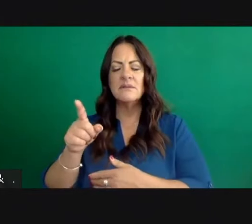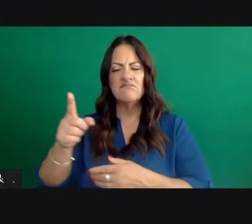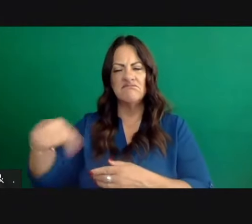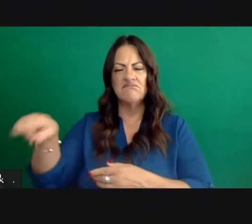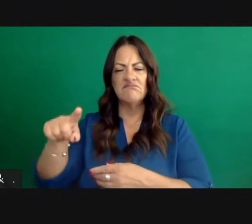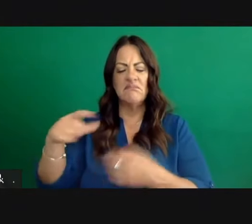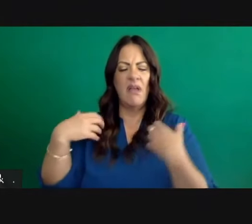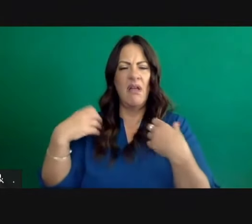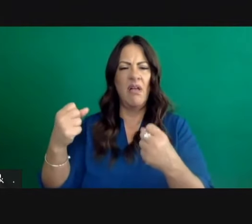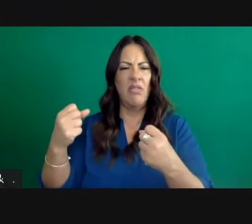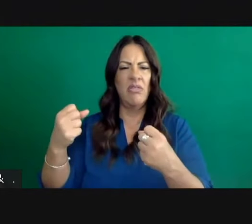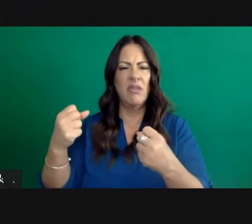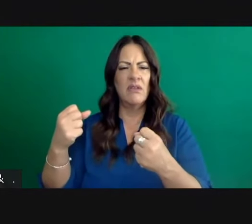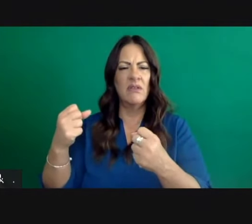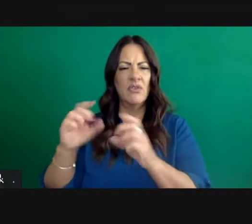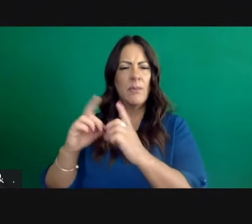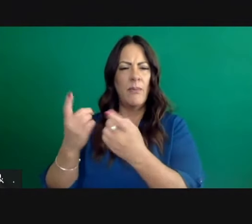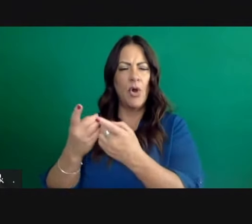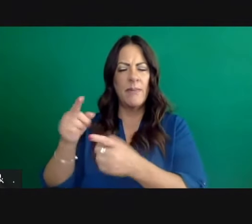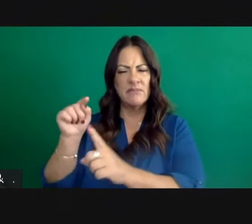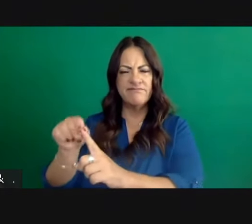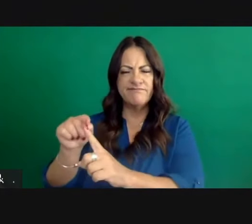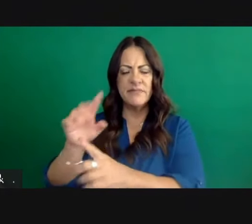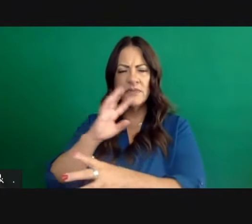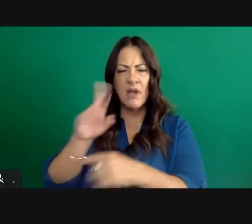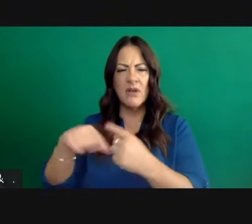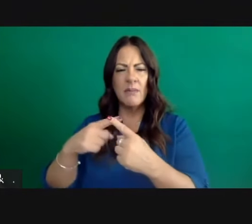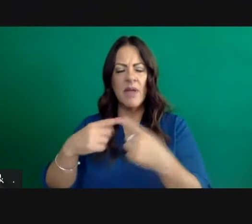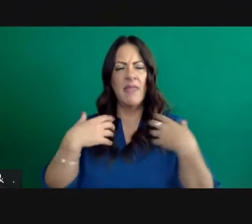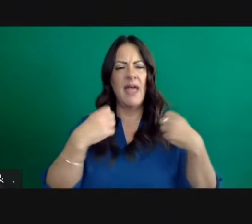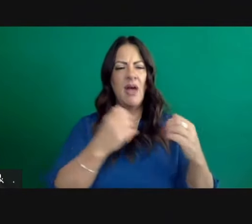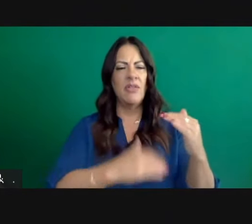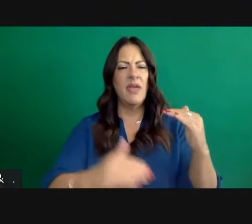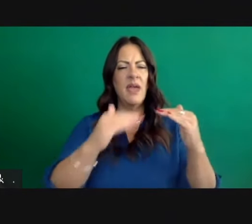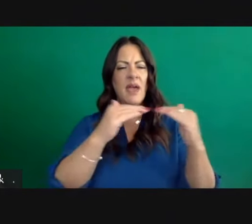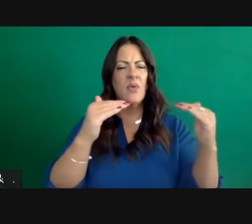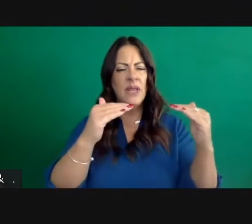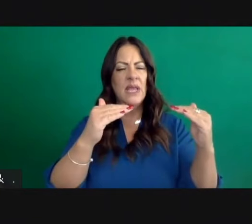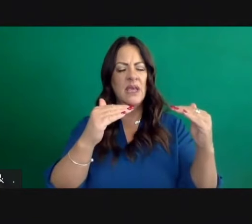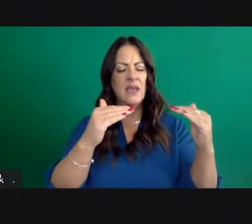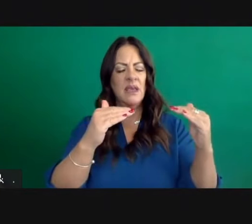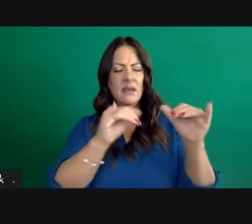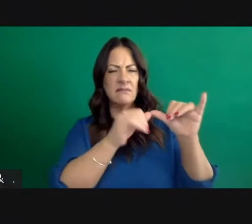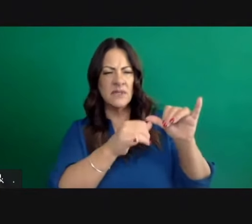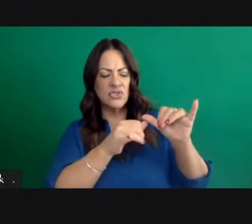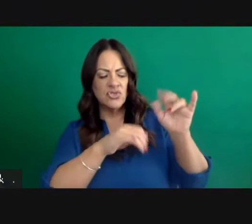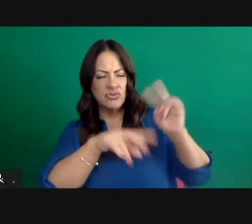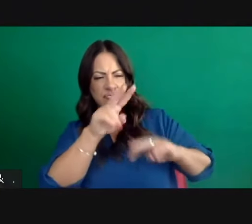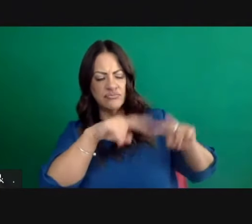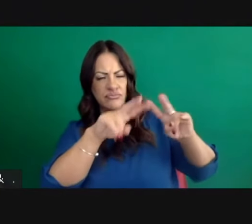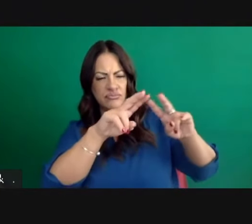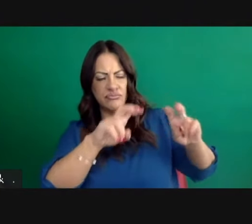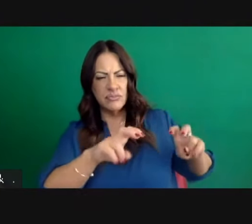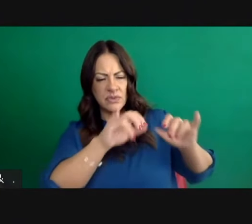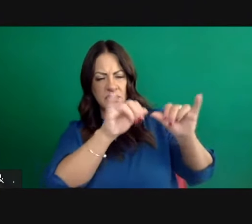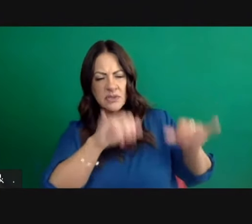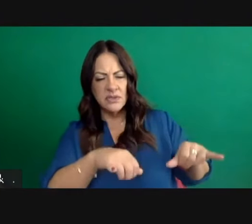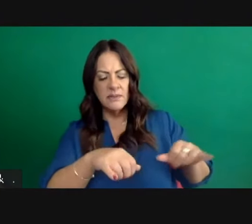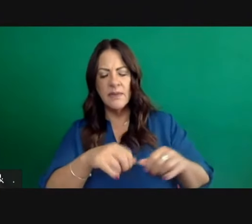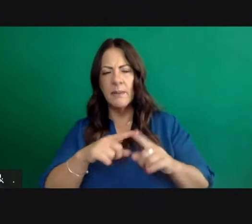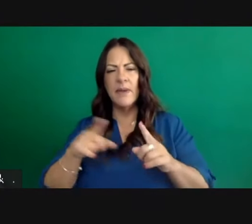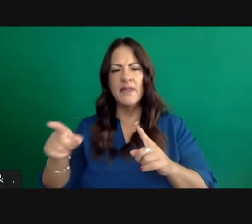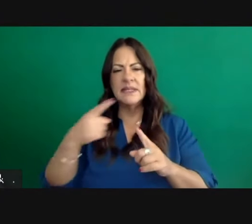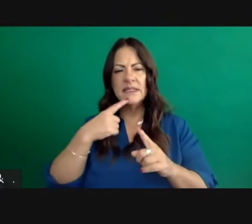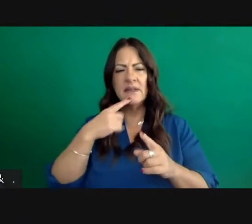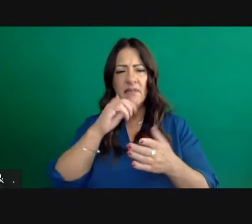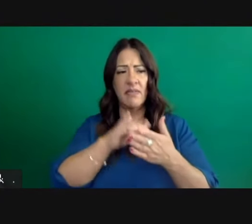would like the health equity metrics to be somewhat revised, I guess a little lower, so they can potentially move to,